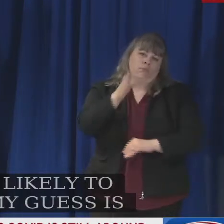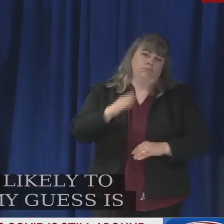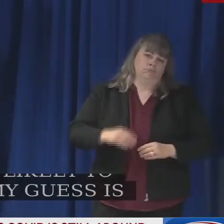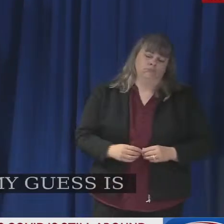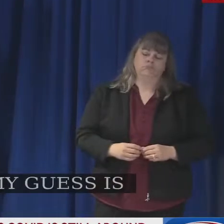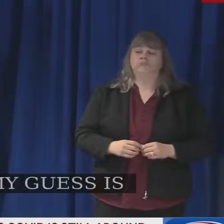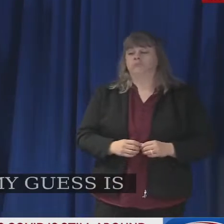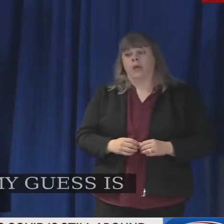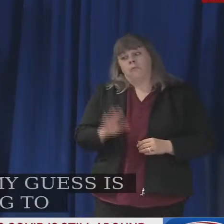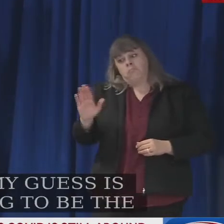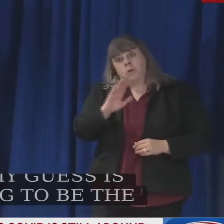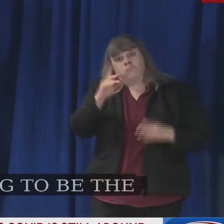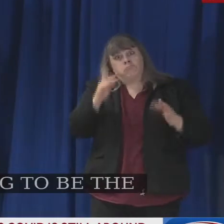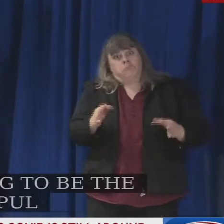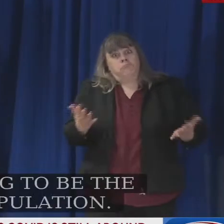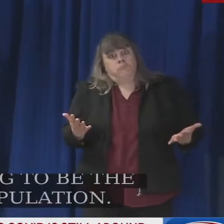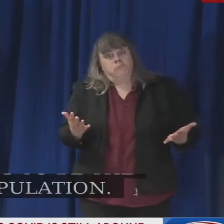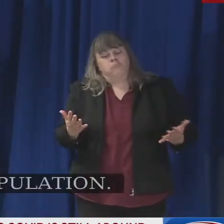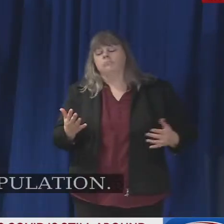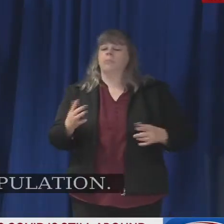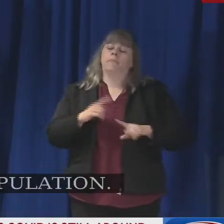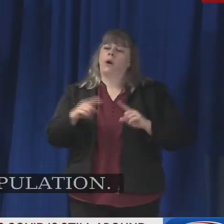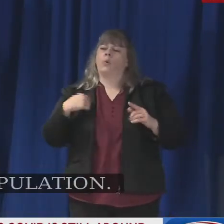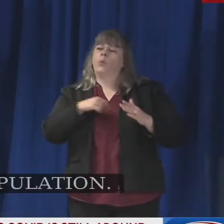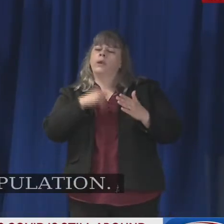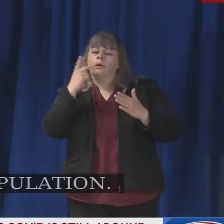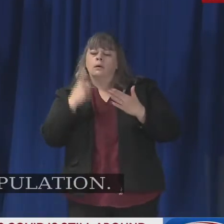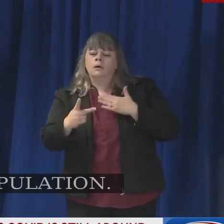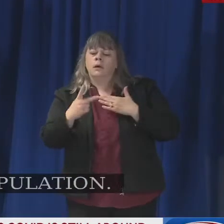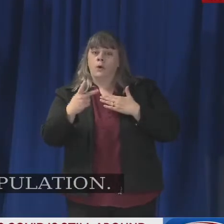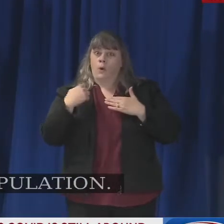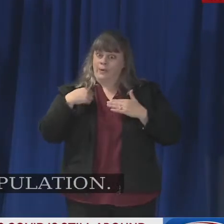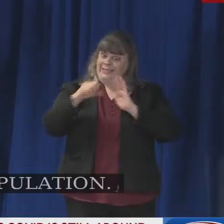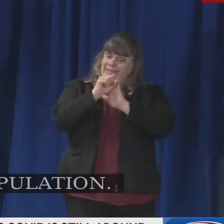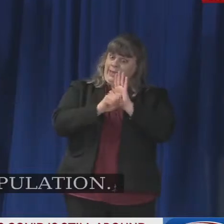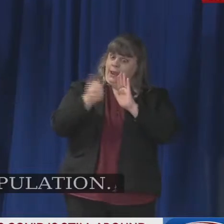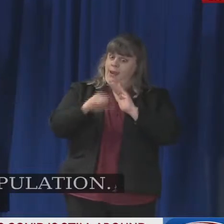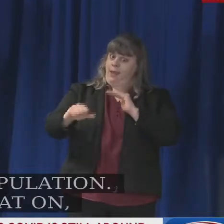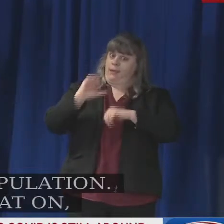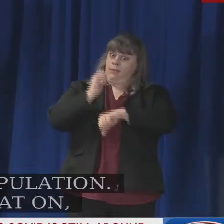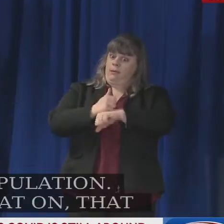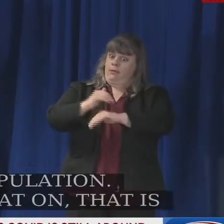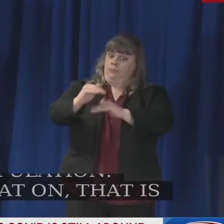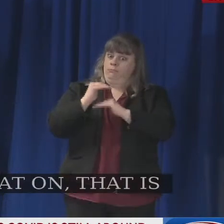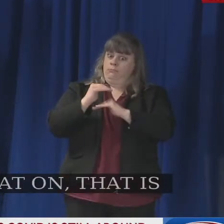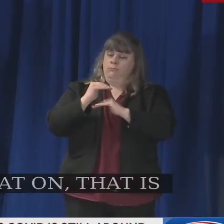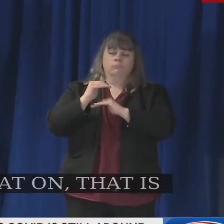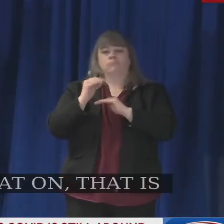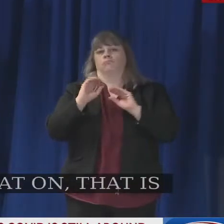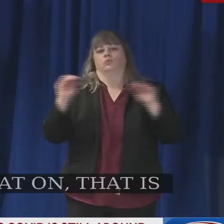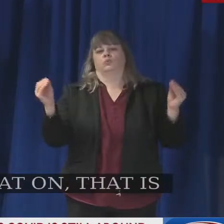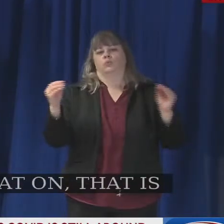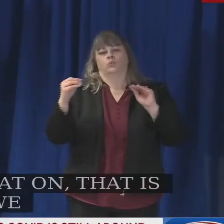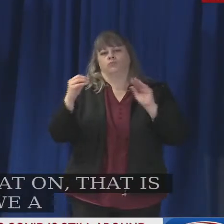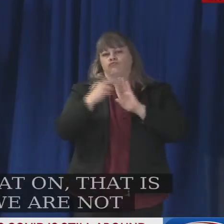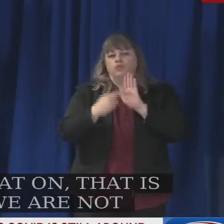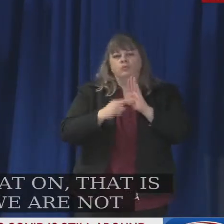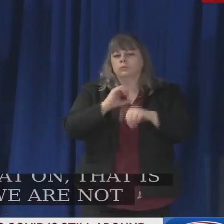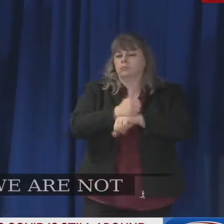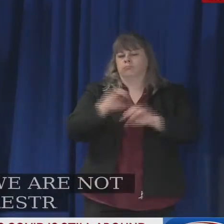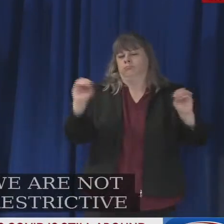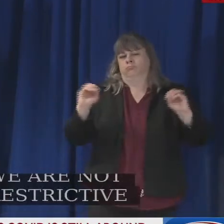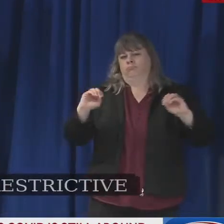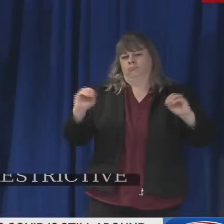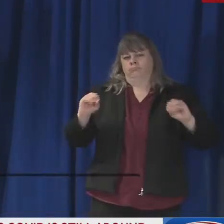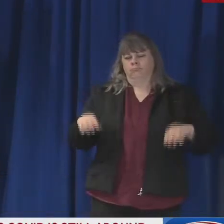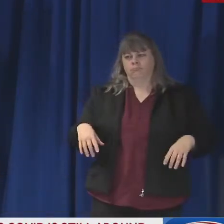that on, that is their choice. But right now, we're not anticipating any new restrictive measures. I think the strongest tool we have in the toolbox is the education